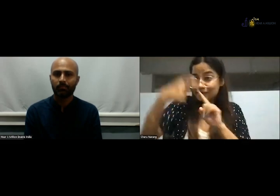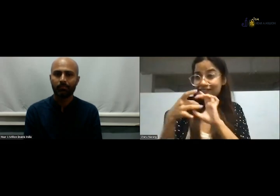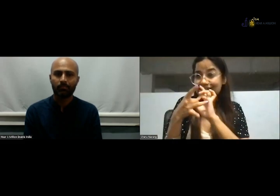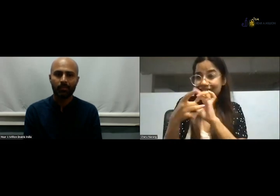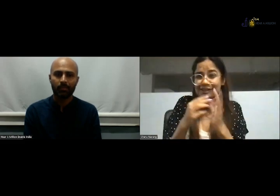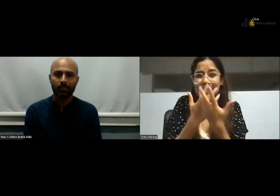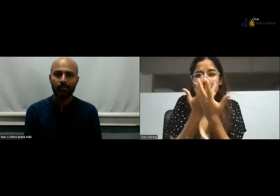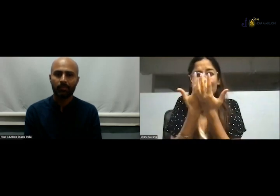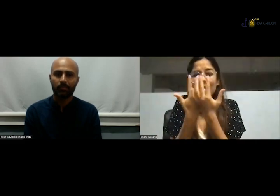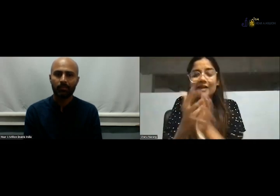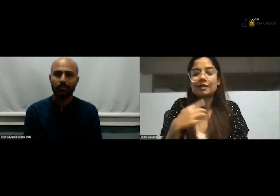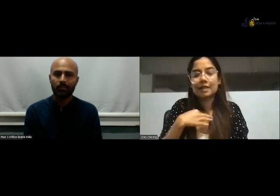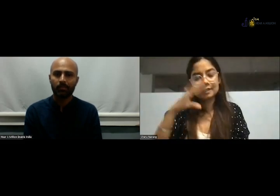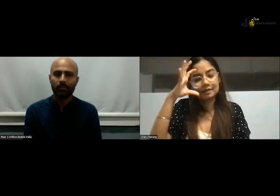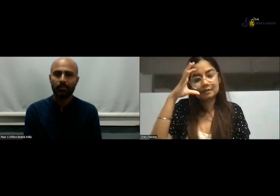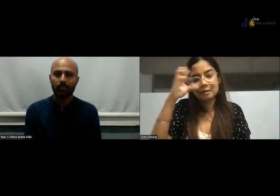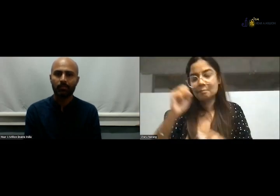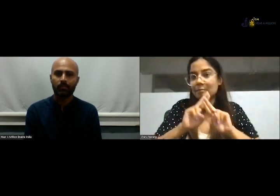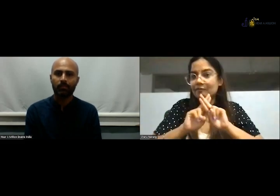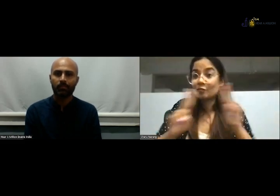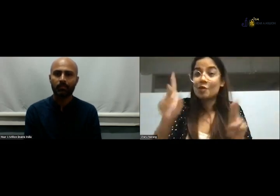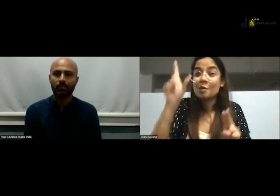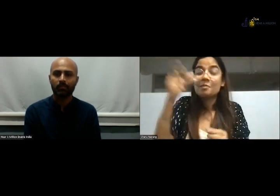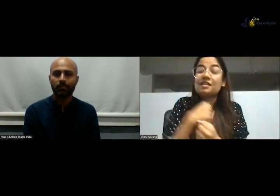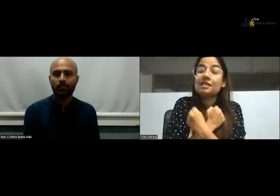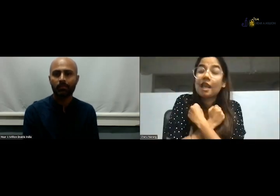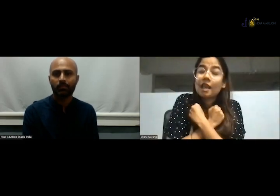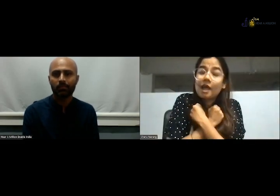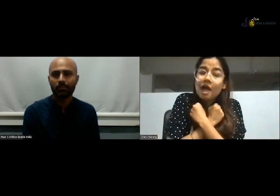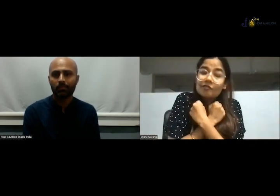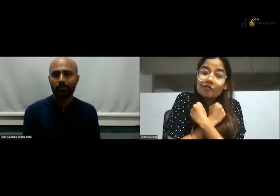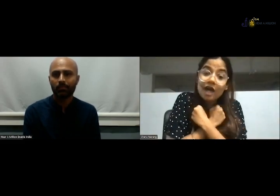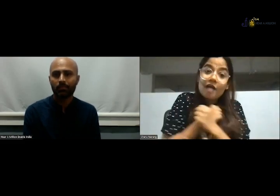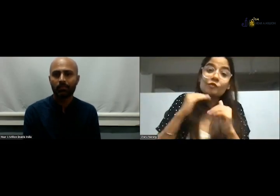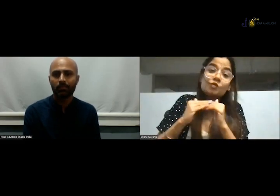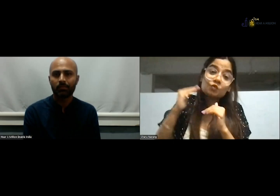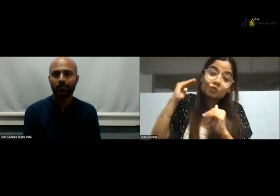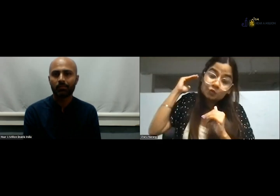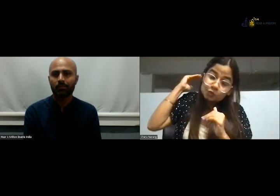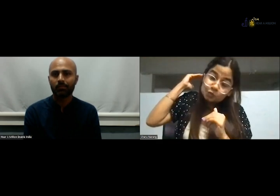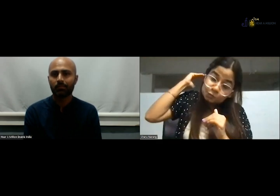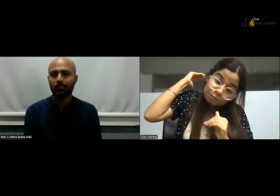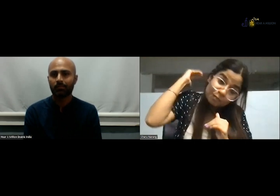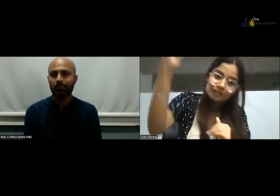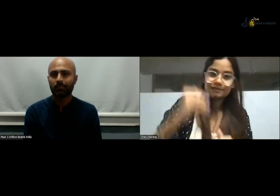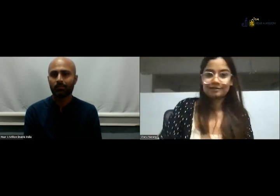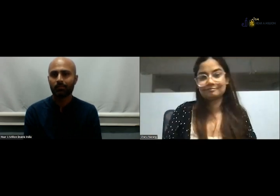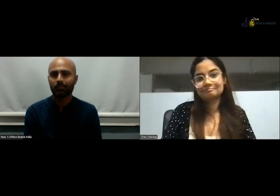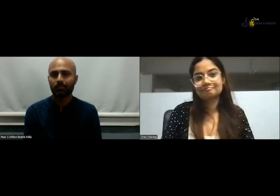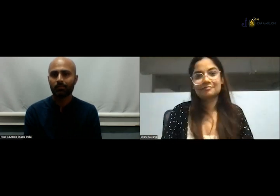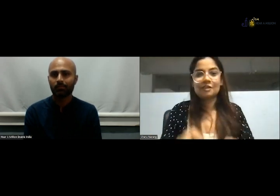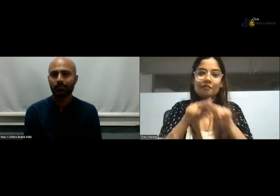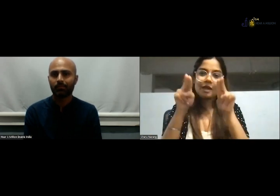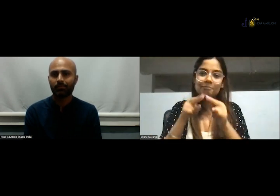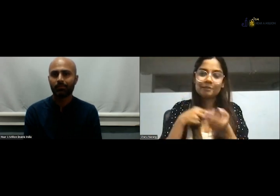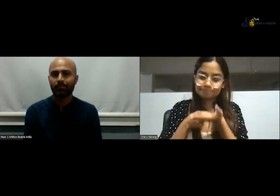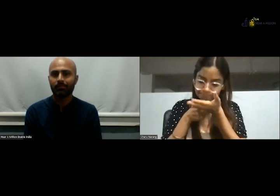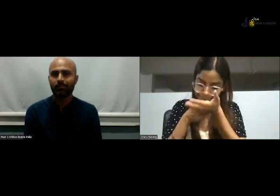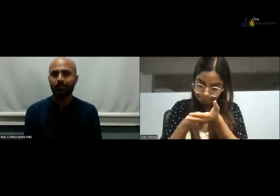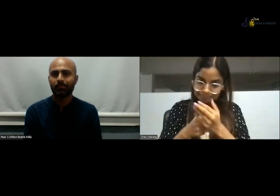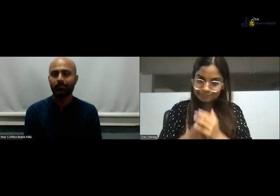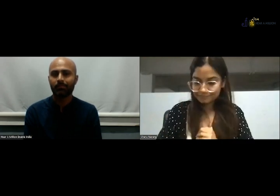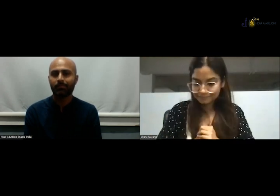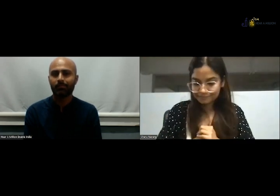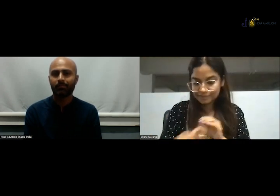really heartbreaking to know the fact that she's not with us today, but I will always remember her. I will always love